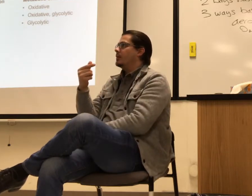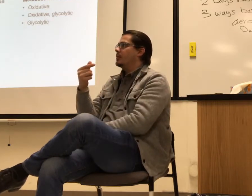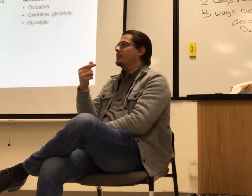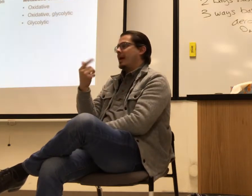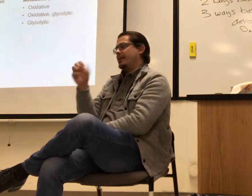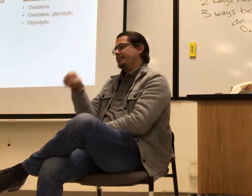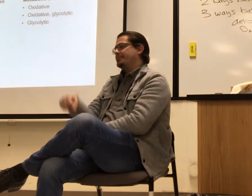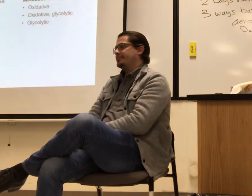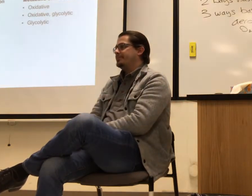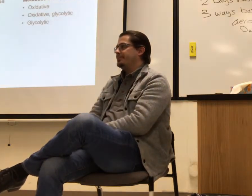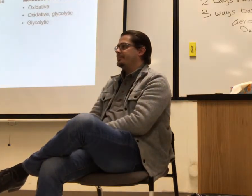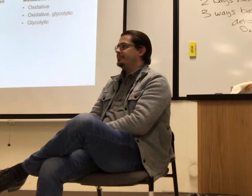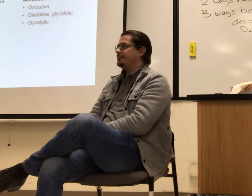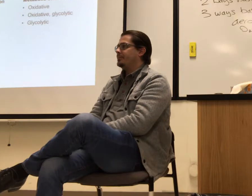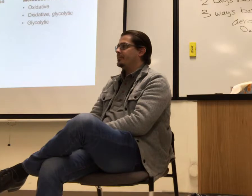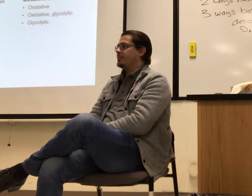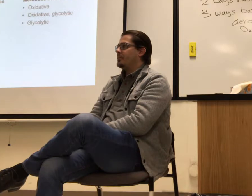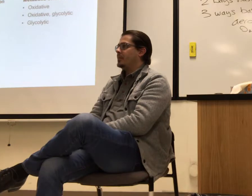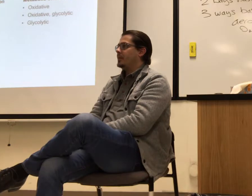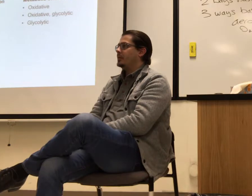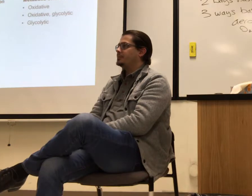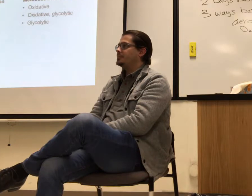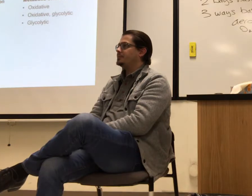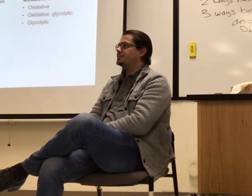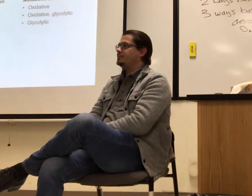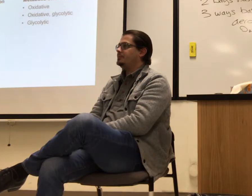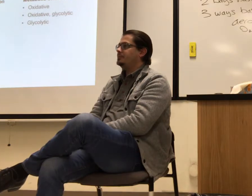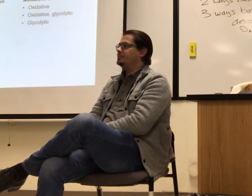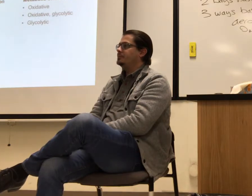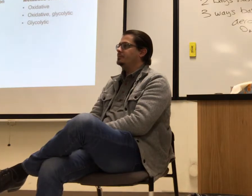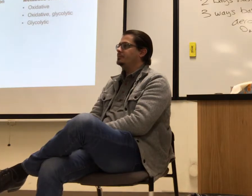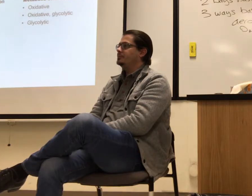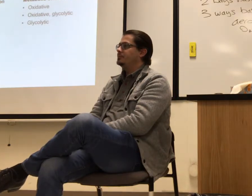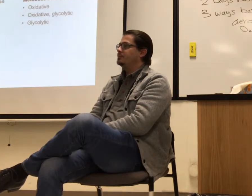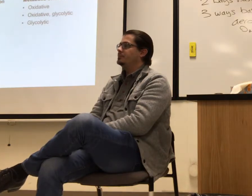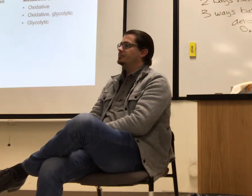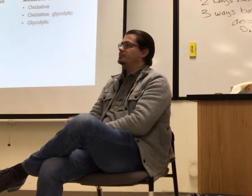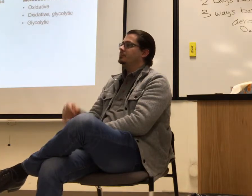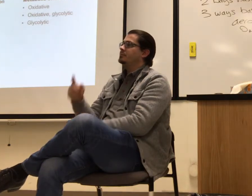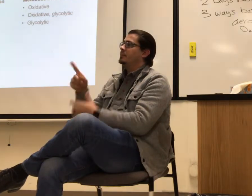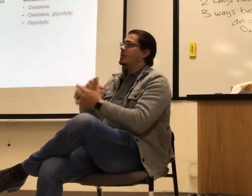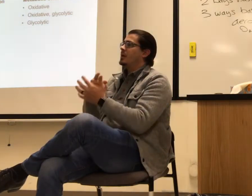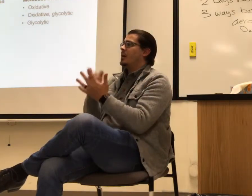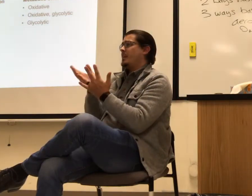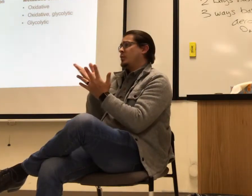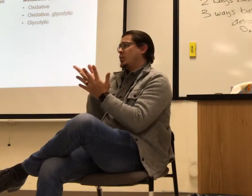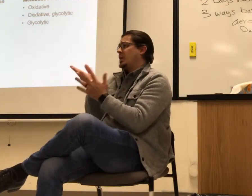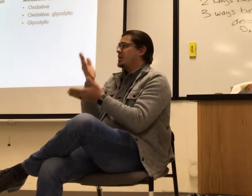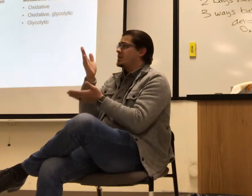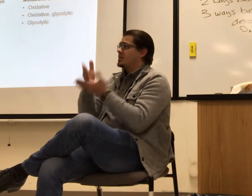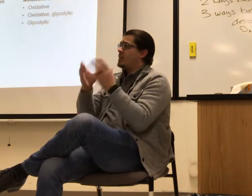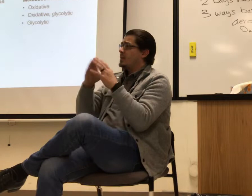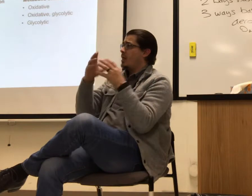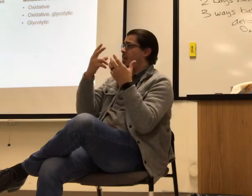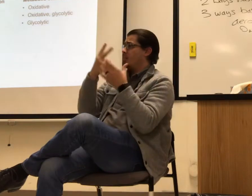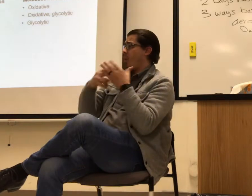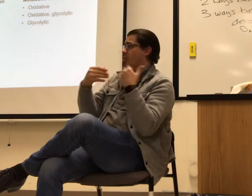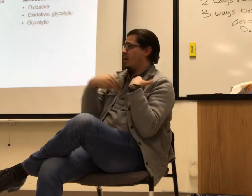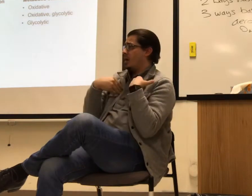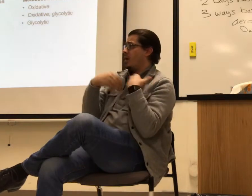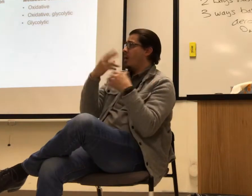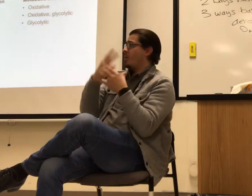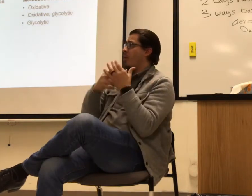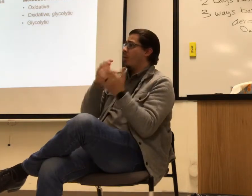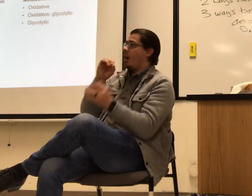Glycolytic. That's kind of the range. And then in between, some cells, they could be both. They have both the